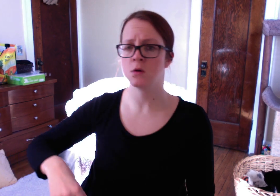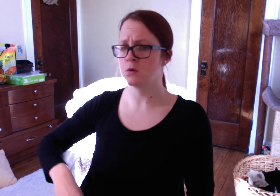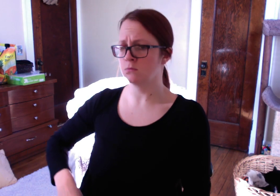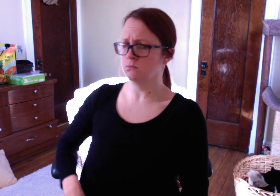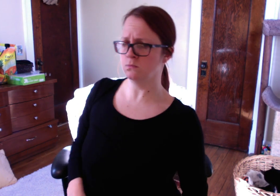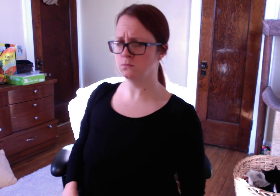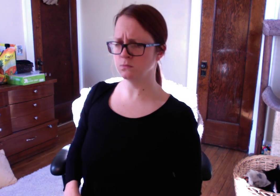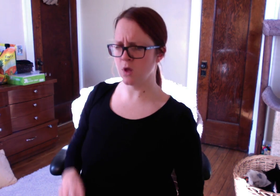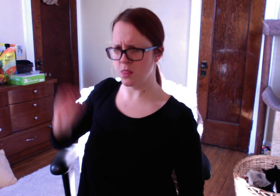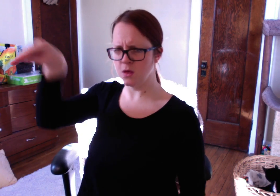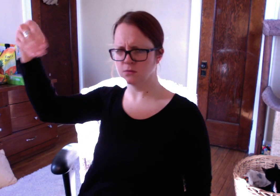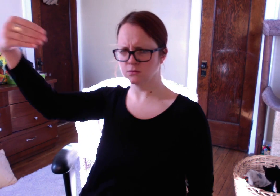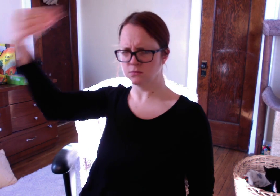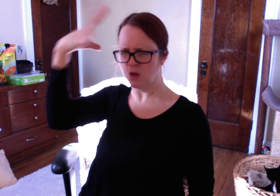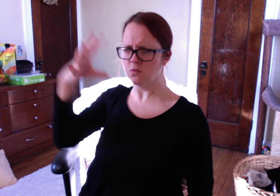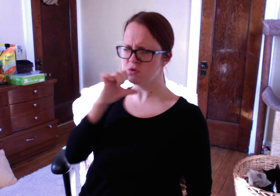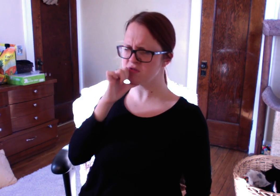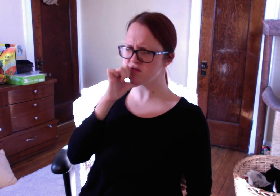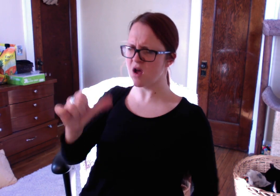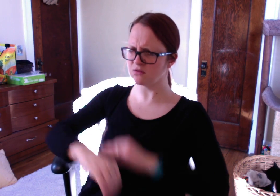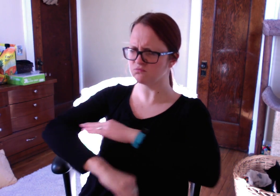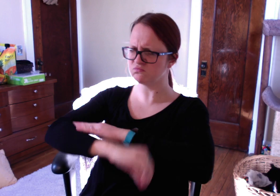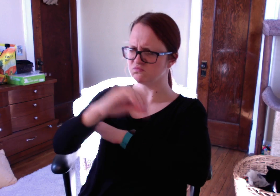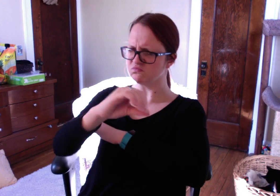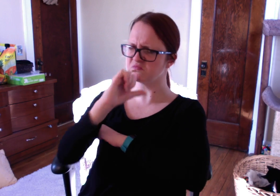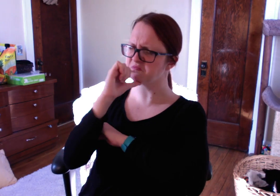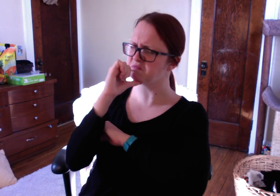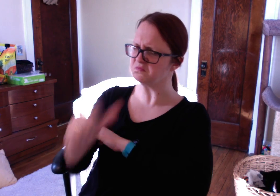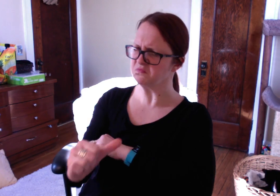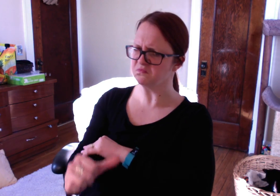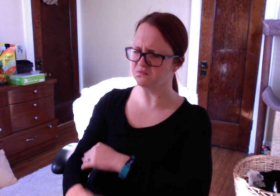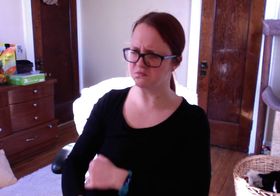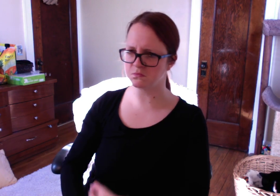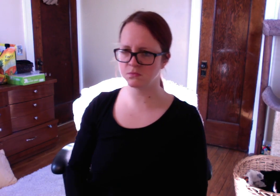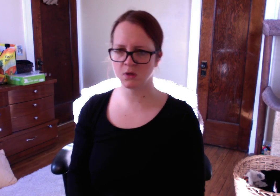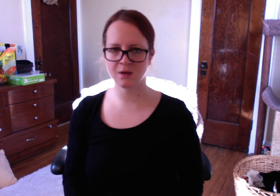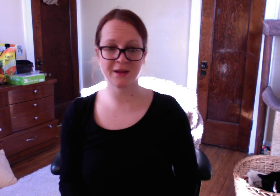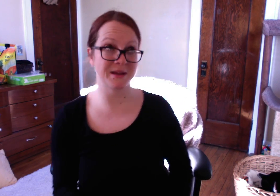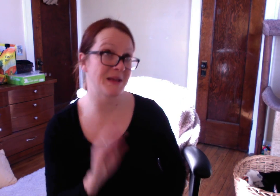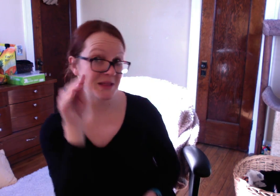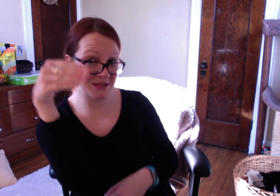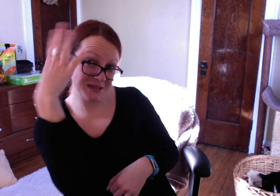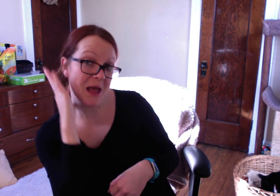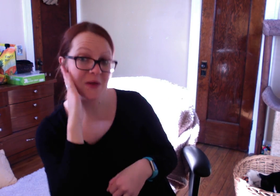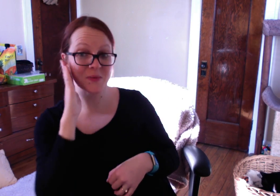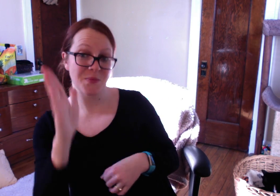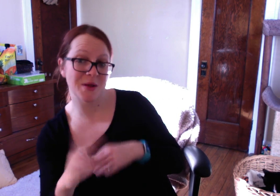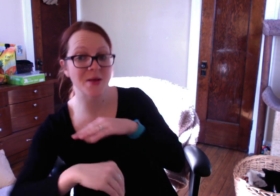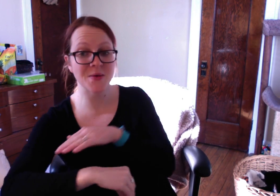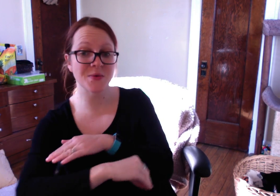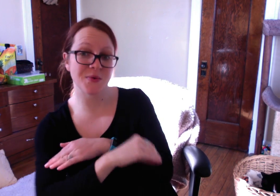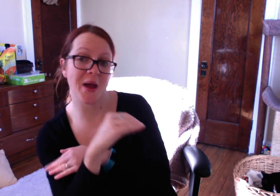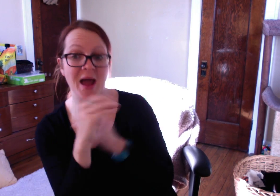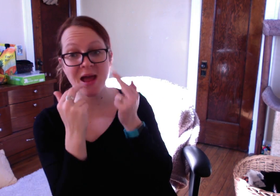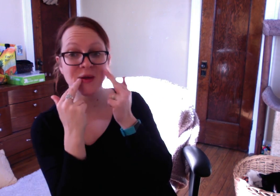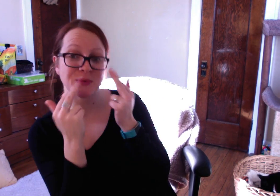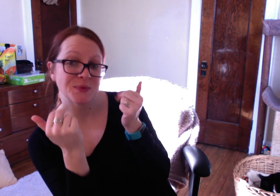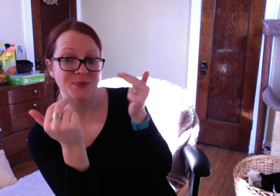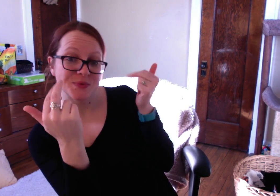The sun will not come up. Humph! The sun is going to rise. Ooh!